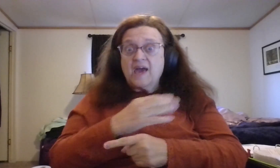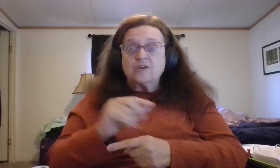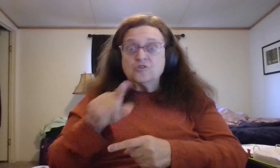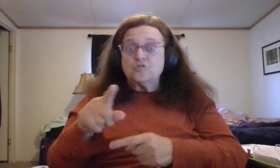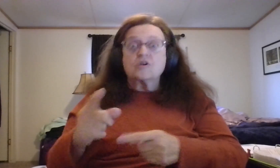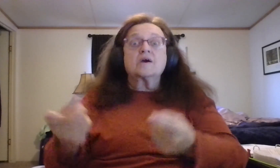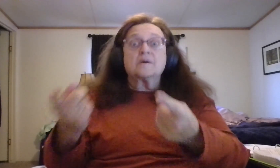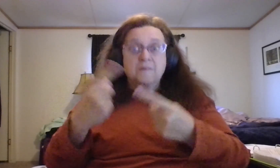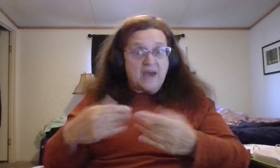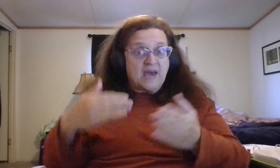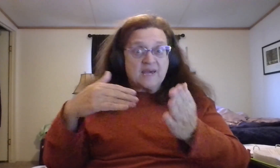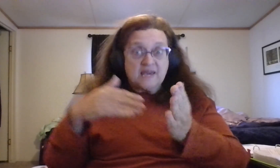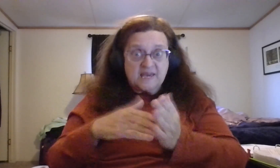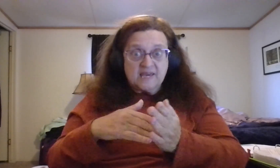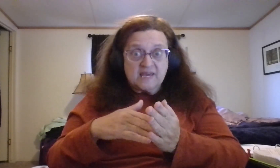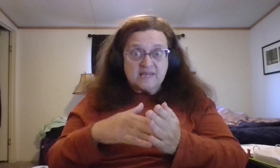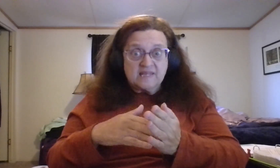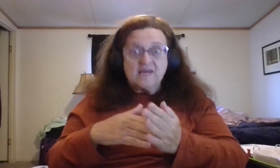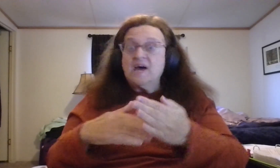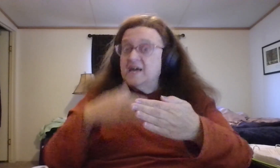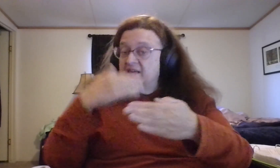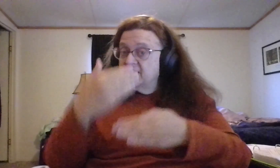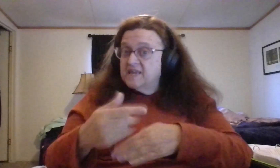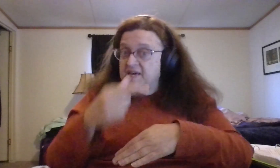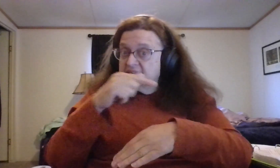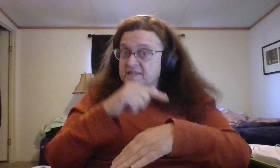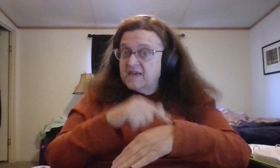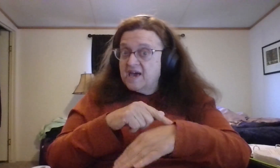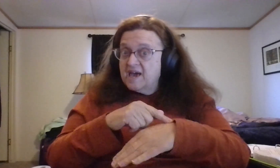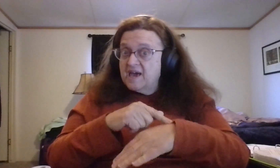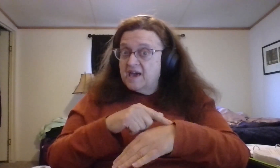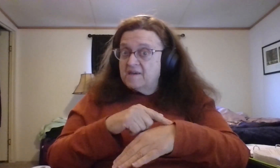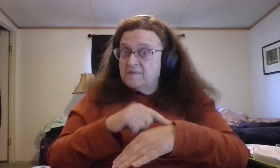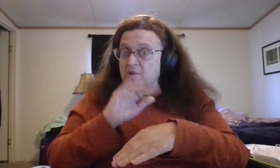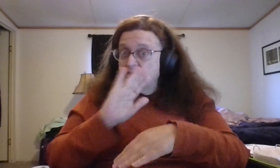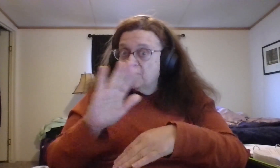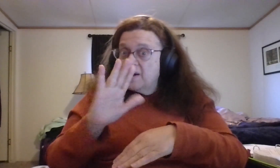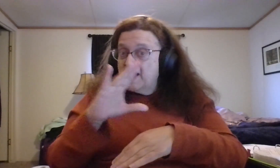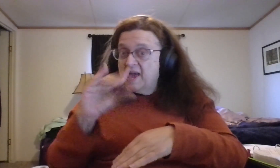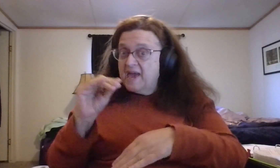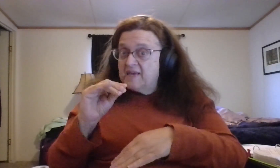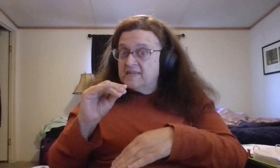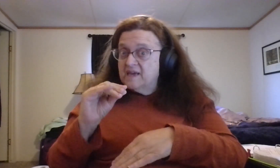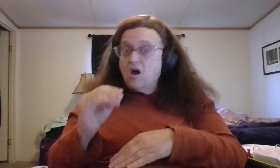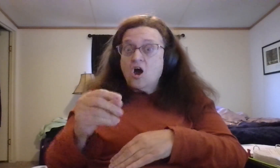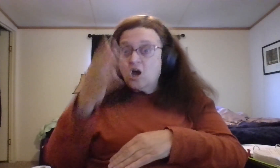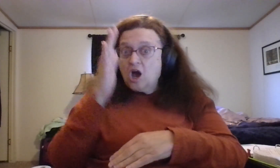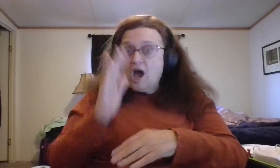us for Lesson 10. Goodbye and God bless you.